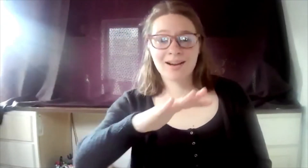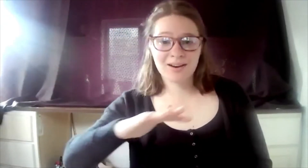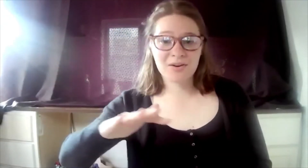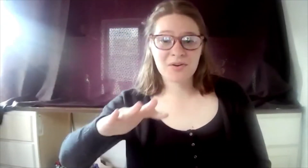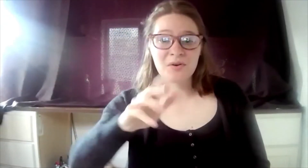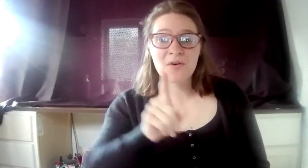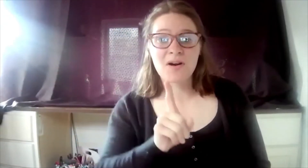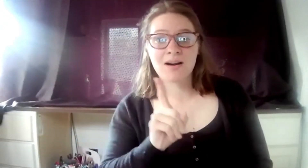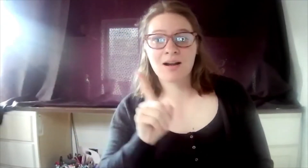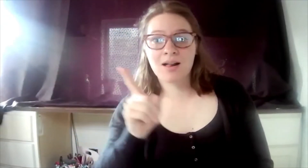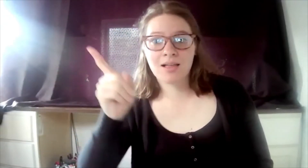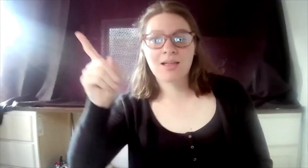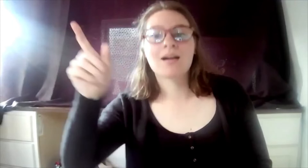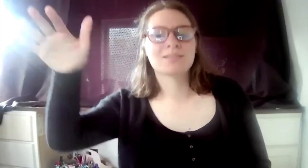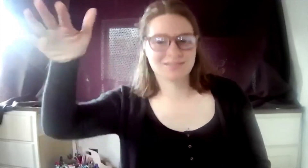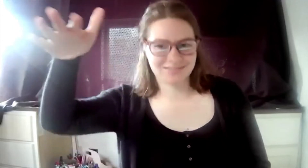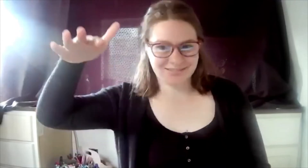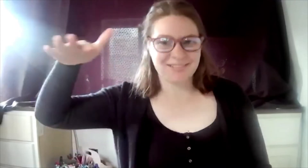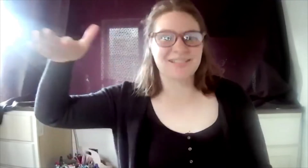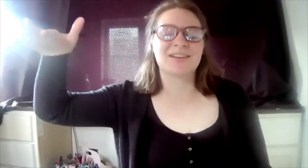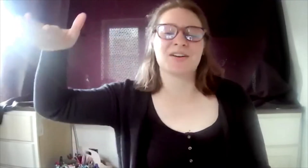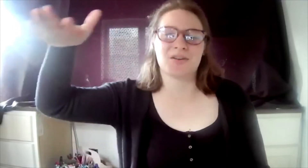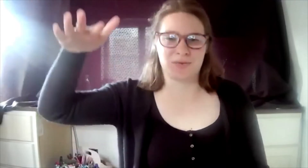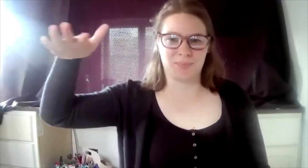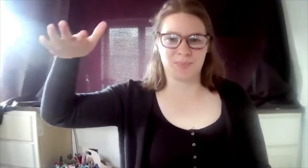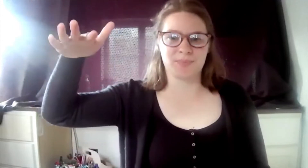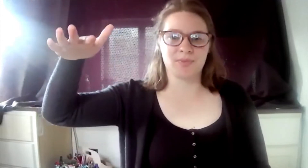somewhere over the rainbow,